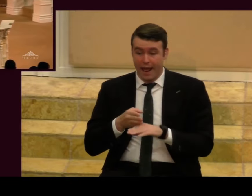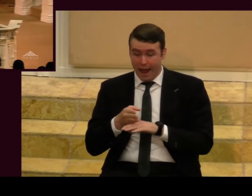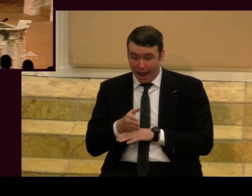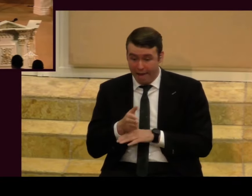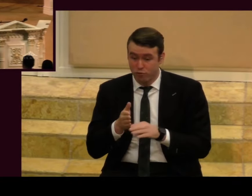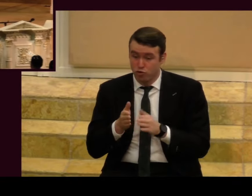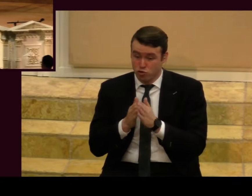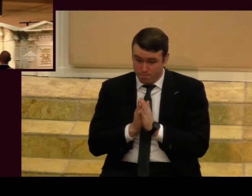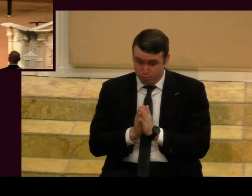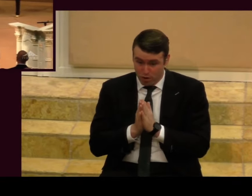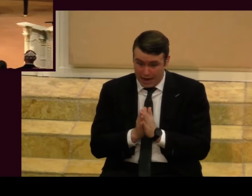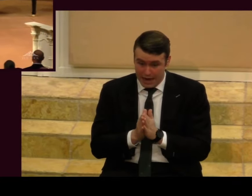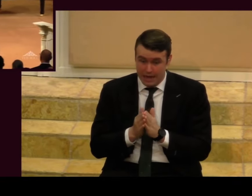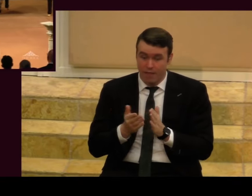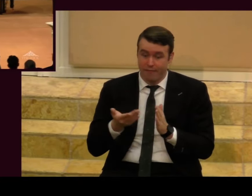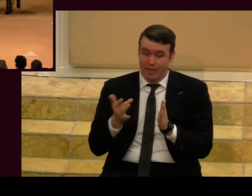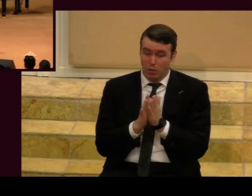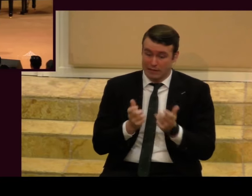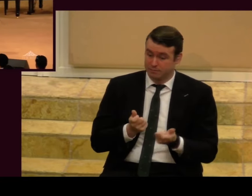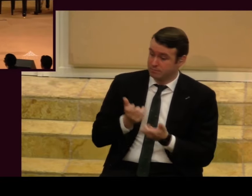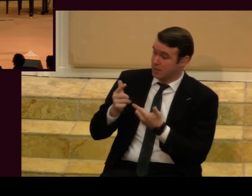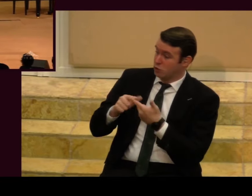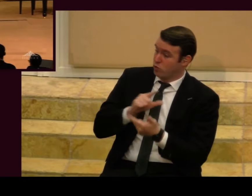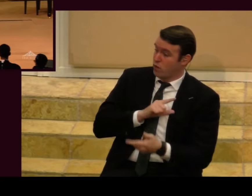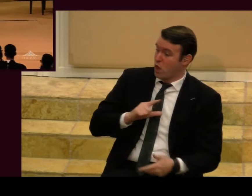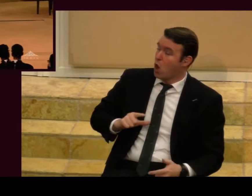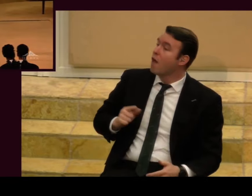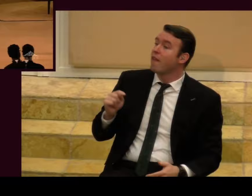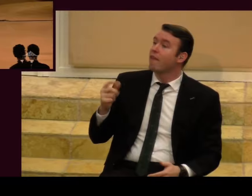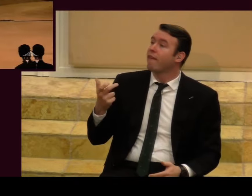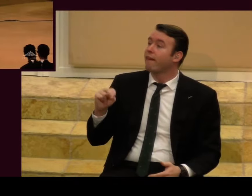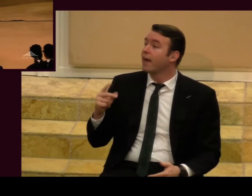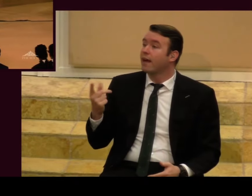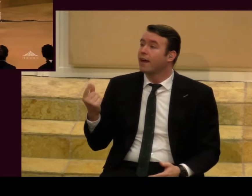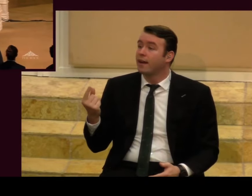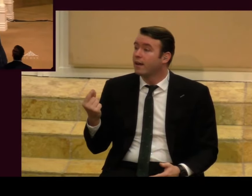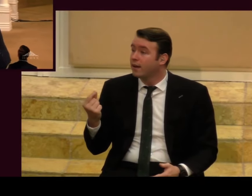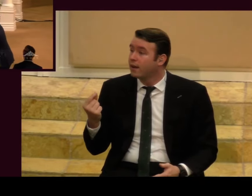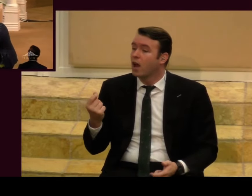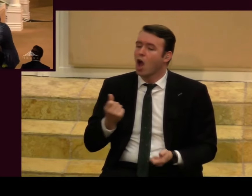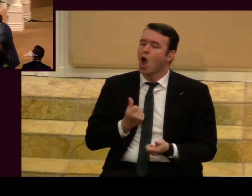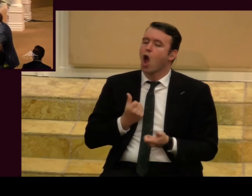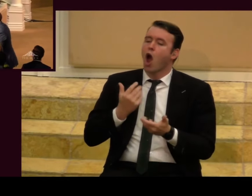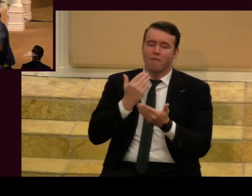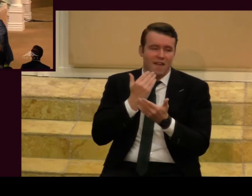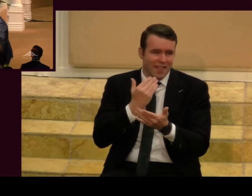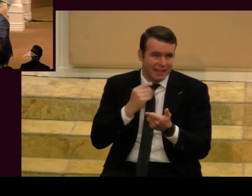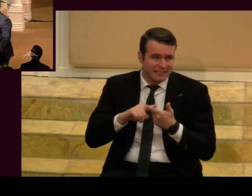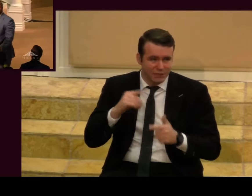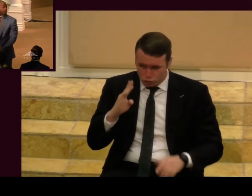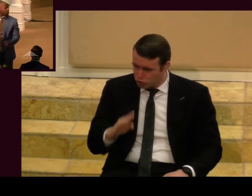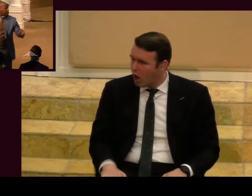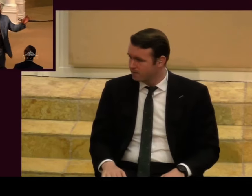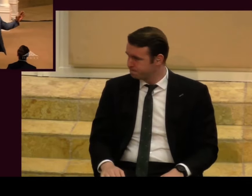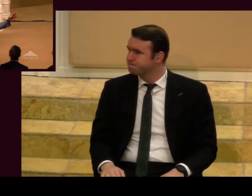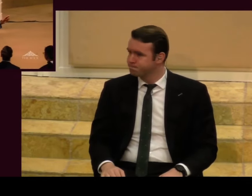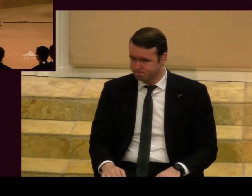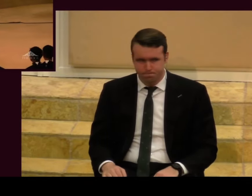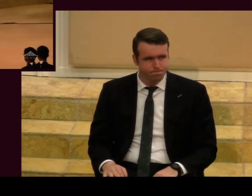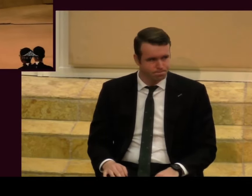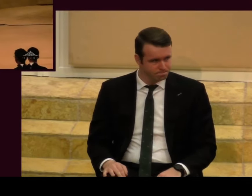after you prayed and you brought your request before the Lord, he said, then what I want you to do is I want you to offer thanksgiving unto God.